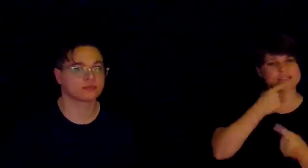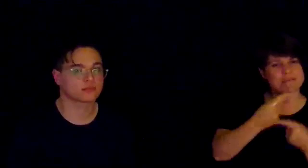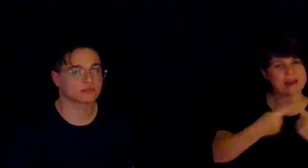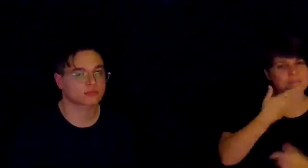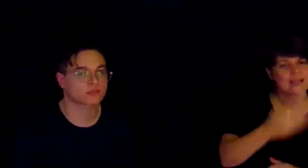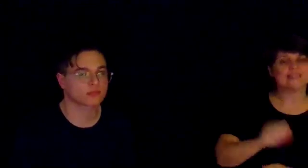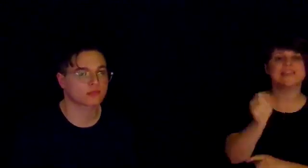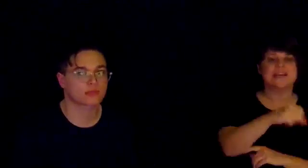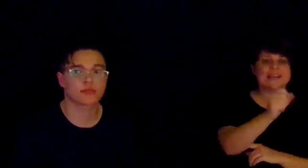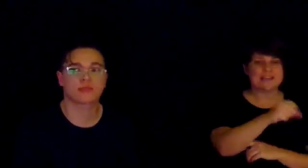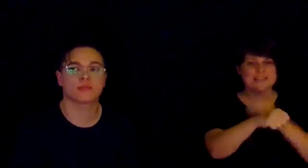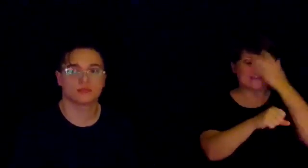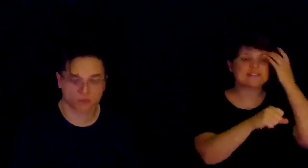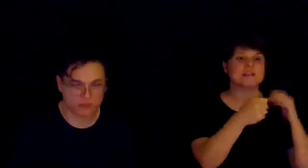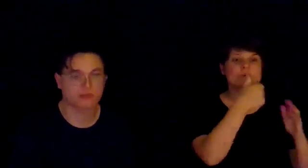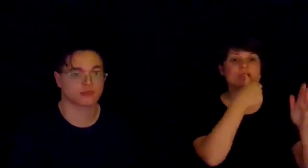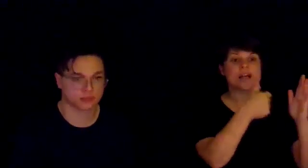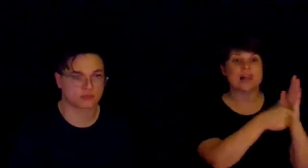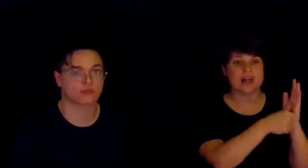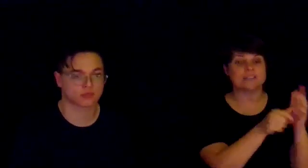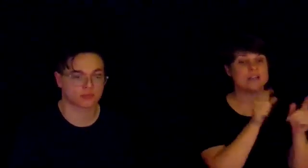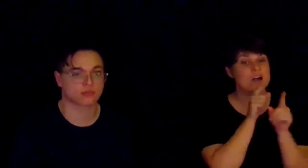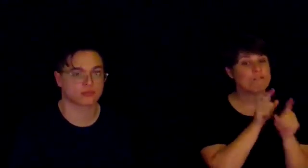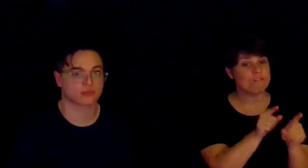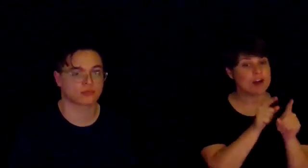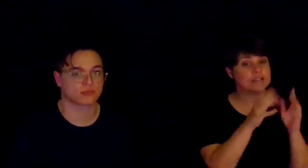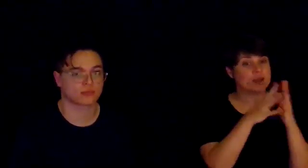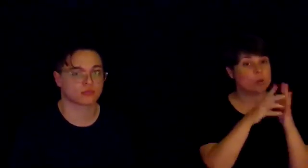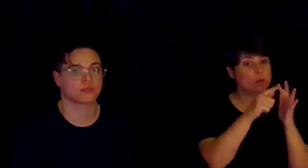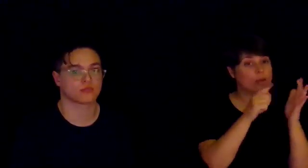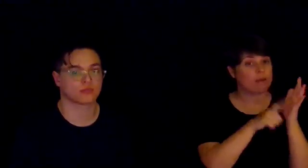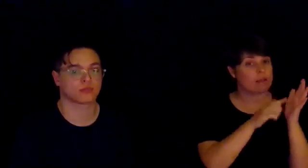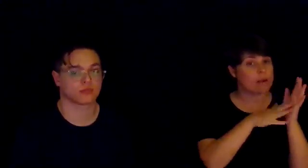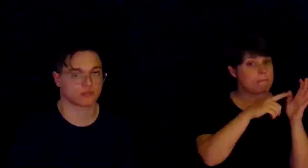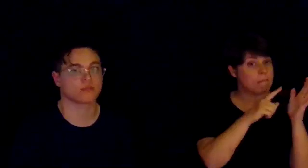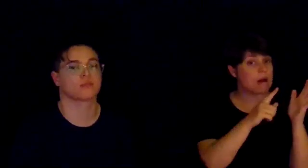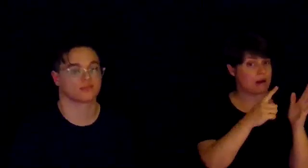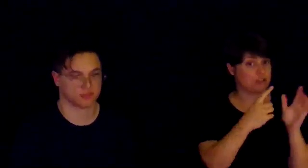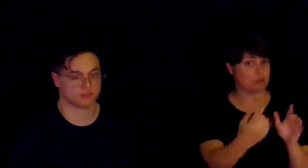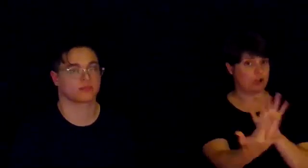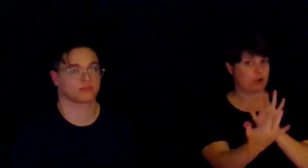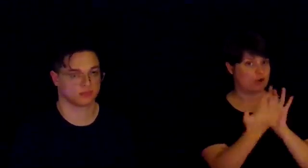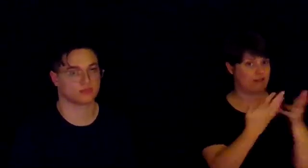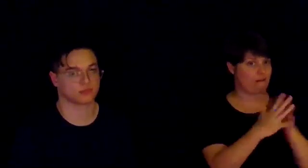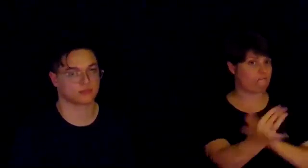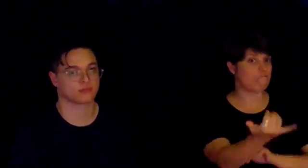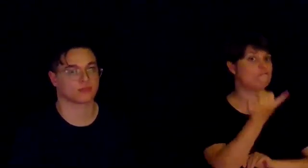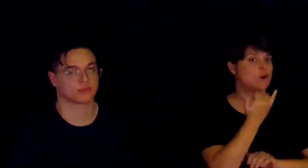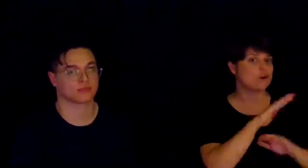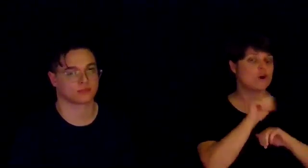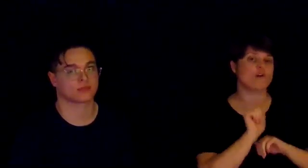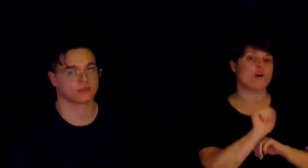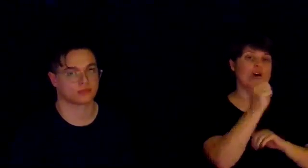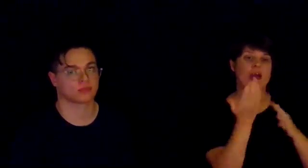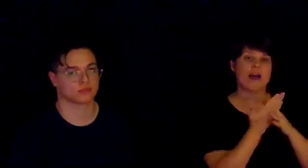So yeah, it was a letter advising that she would be contacted by phone for her access